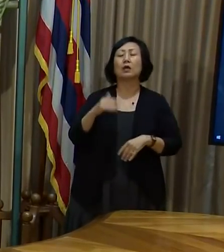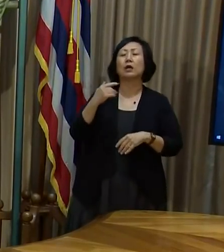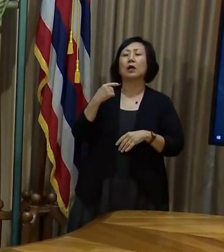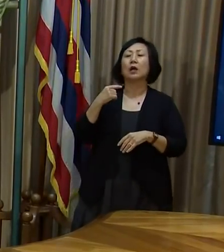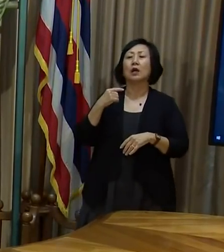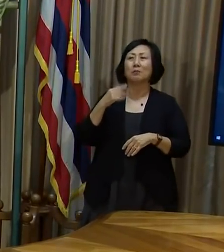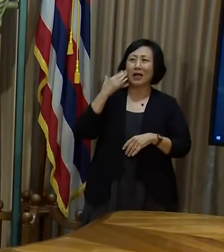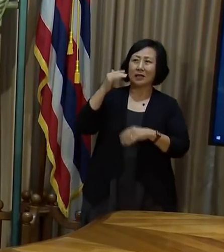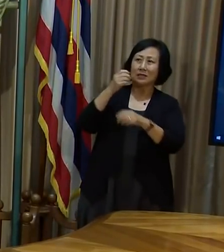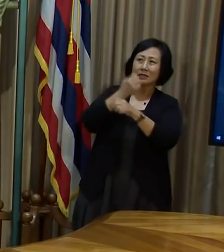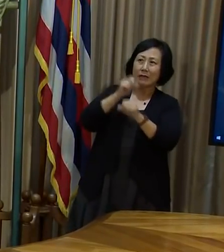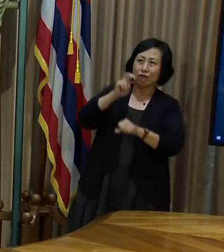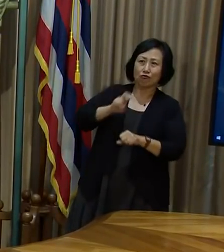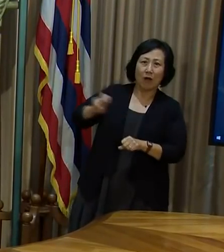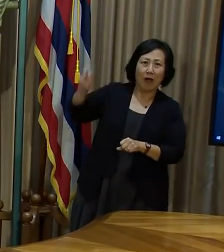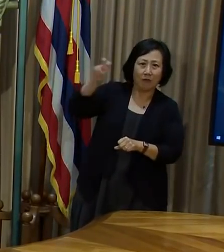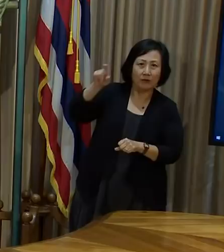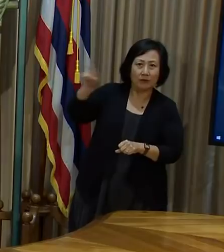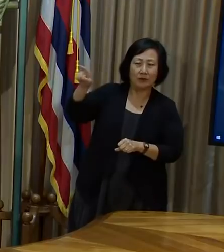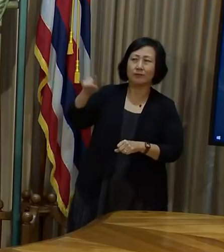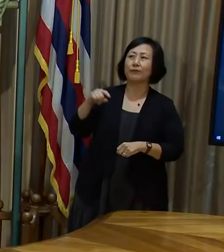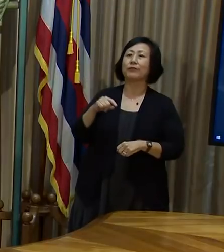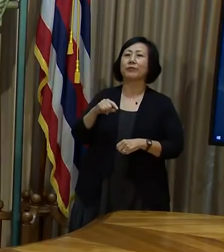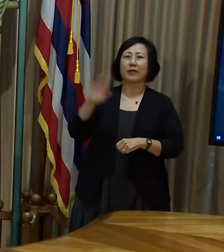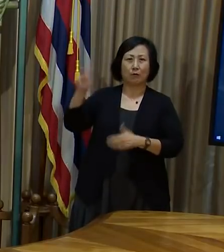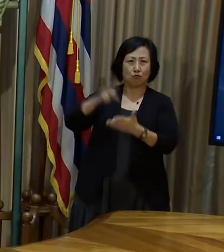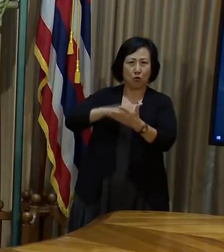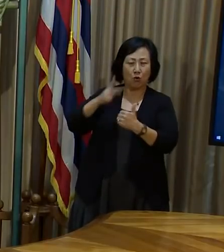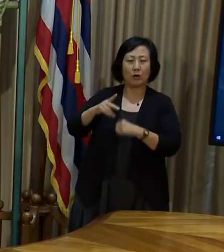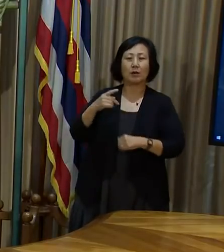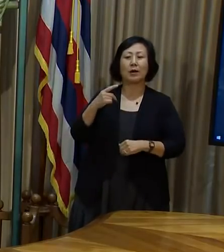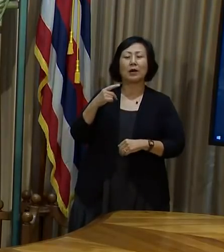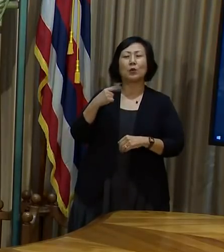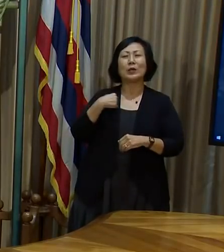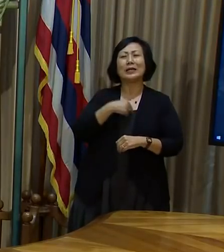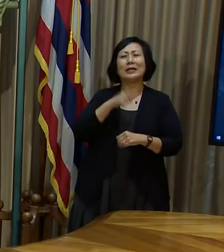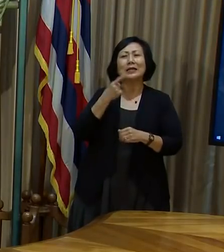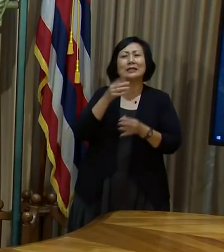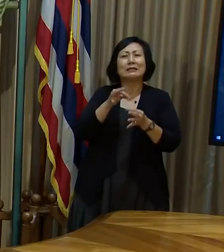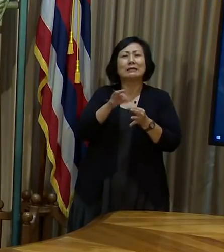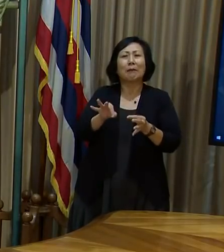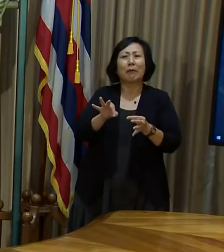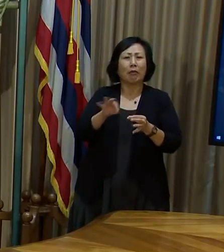of safe travels and the need for simple